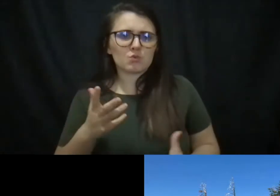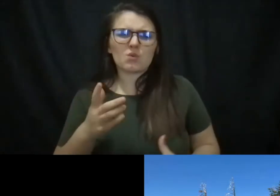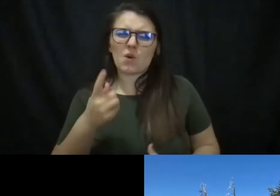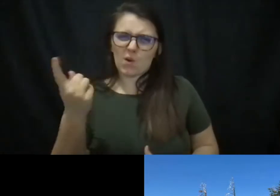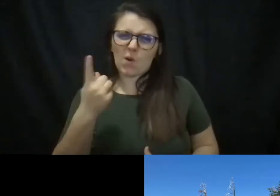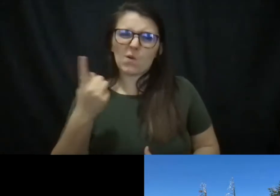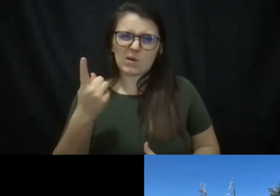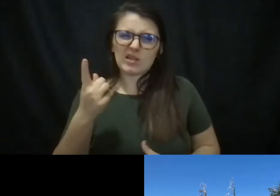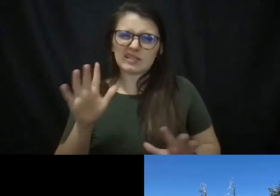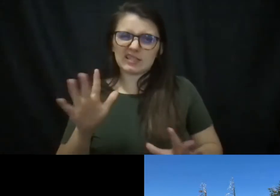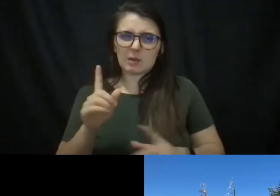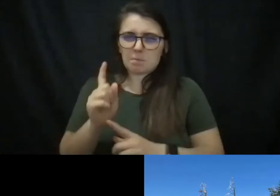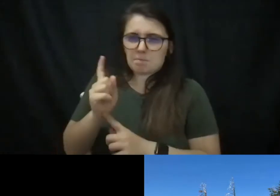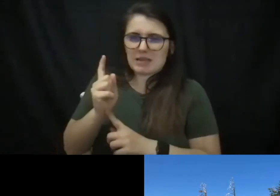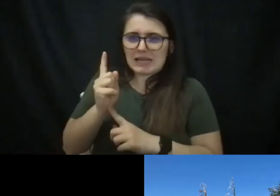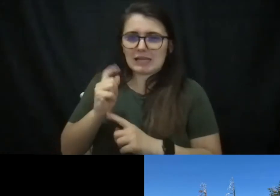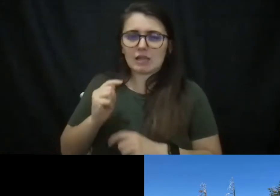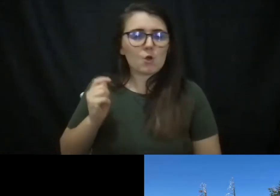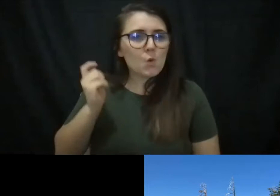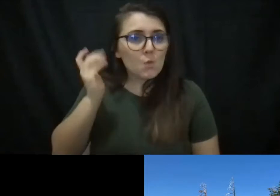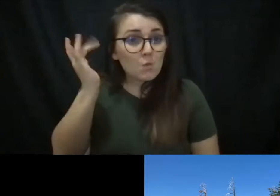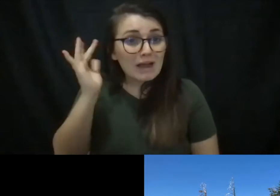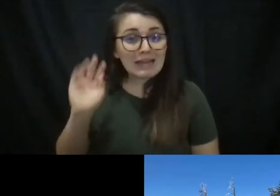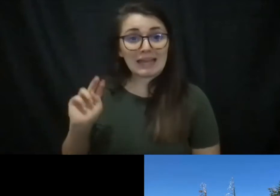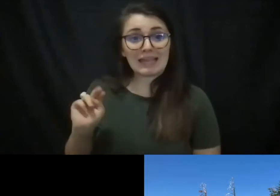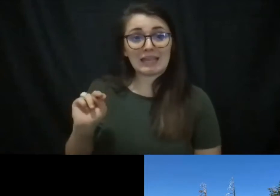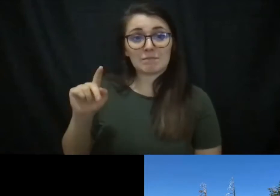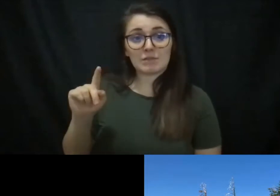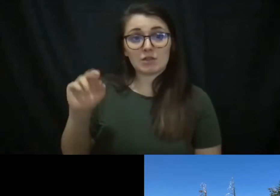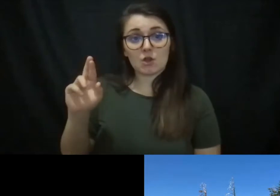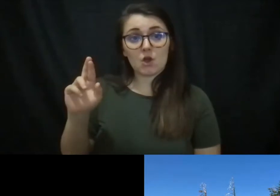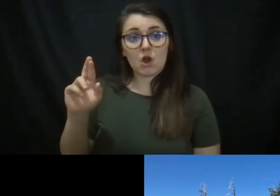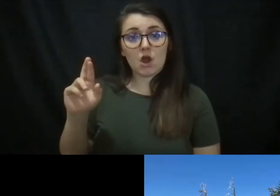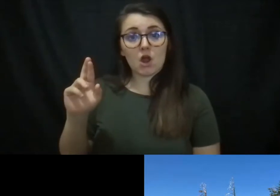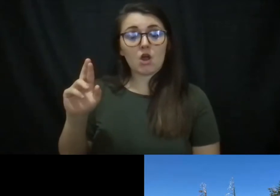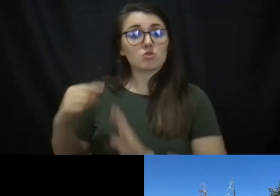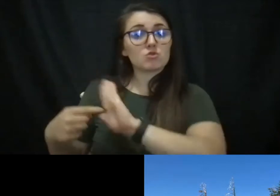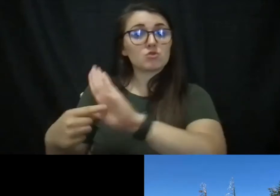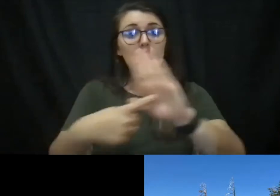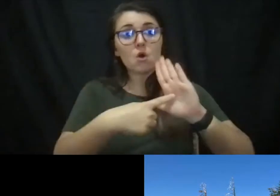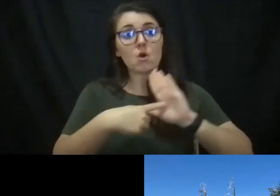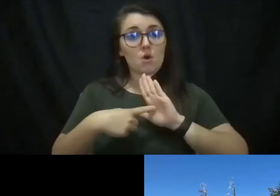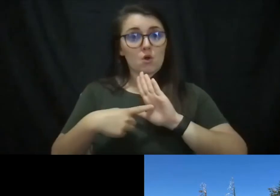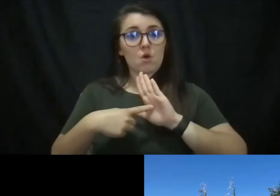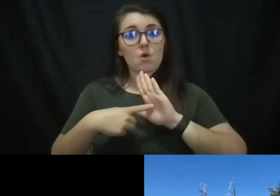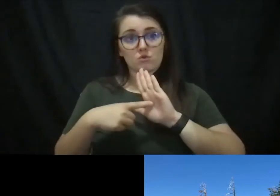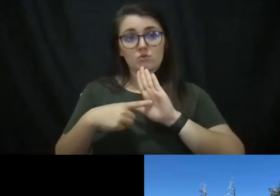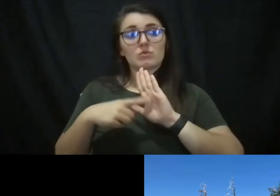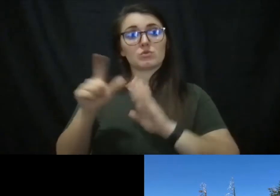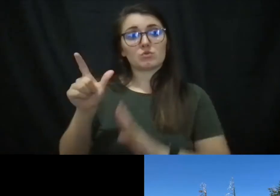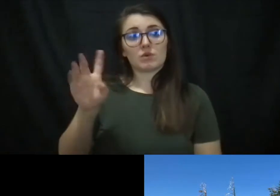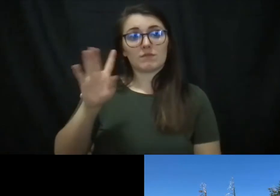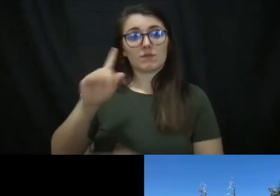minute long, because NPR supplies a newscast 24 hours a day